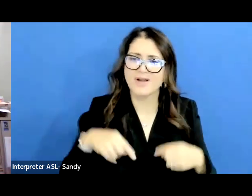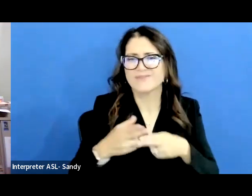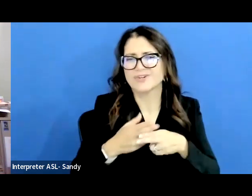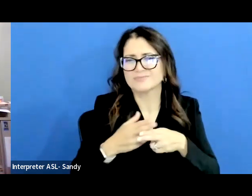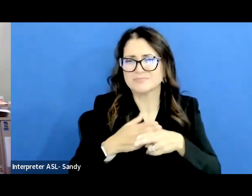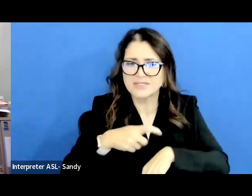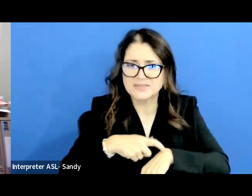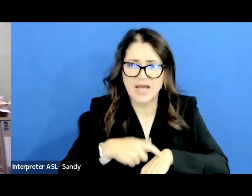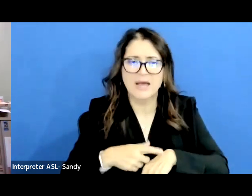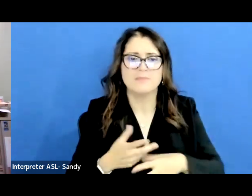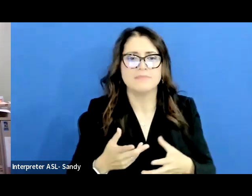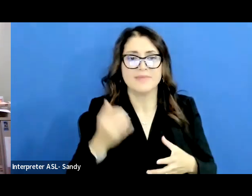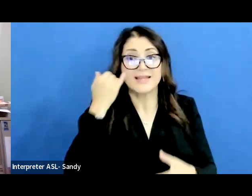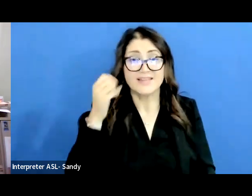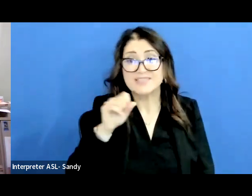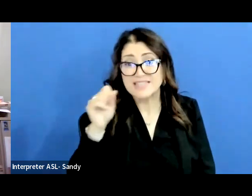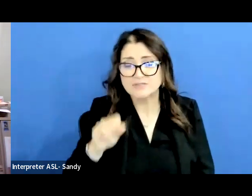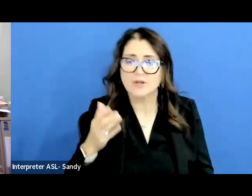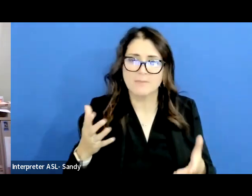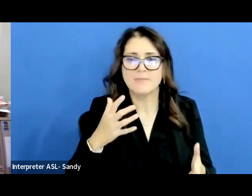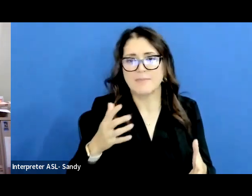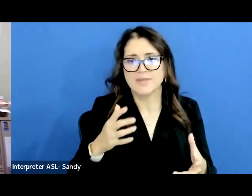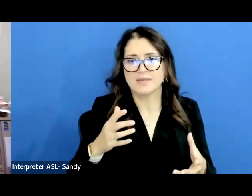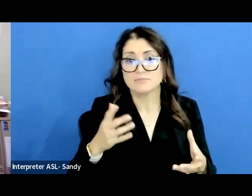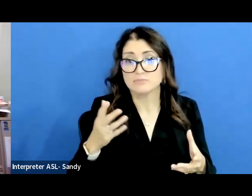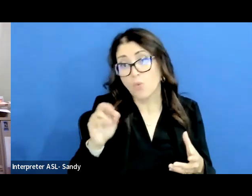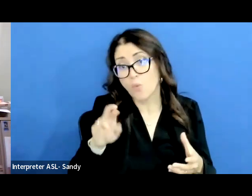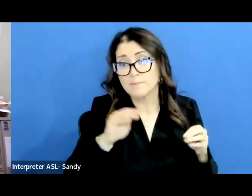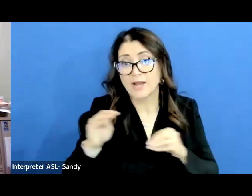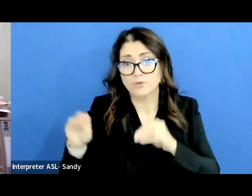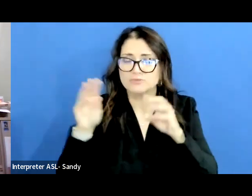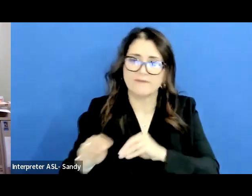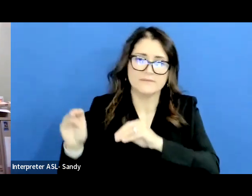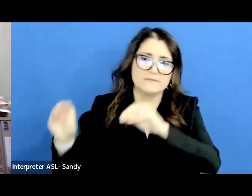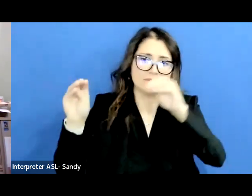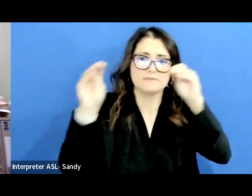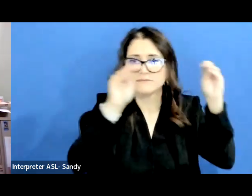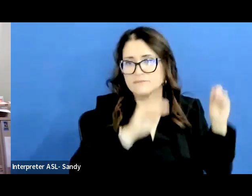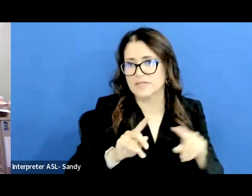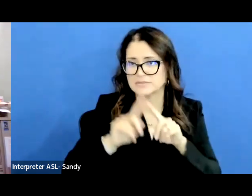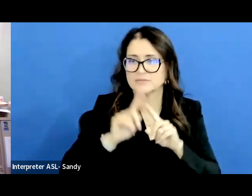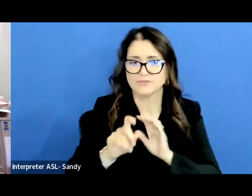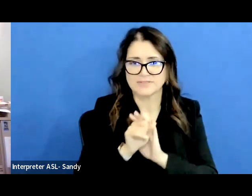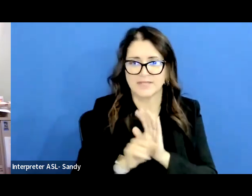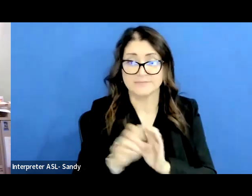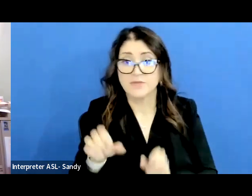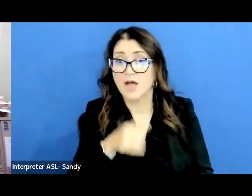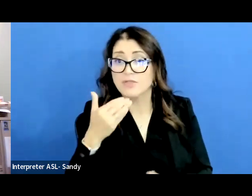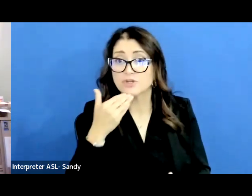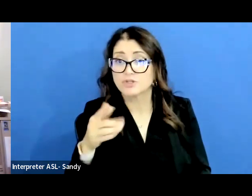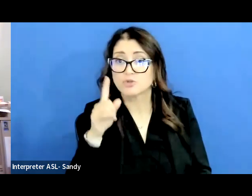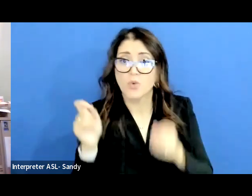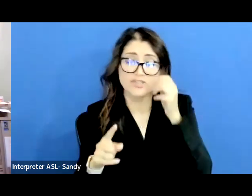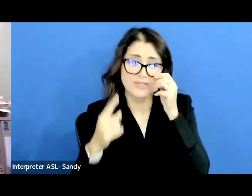If they're migrant, then they travel to other states. And another good question as you think about doing